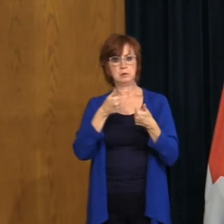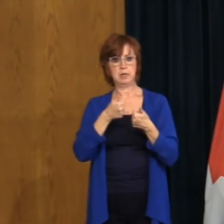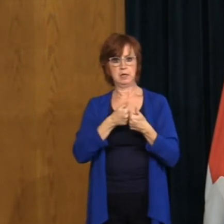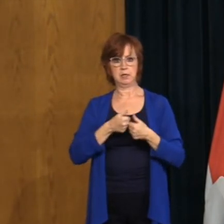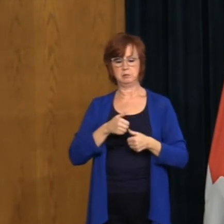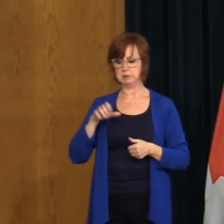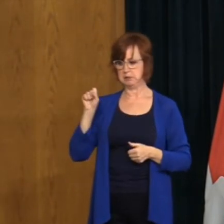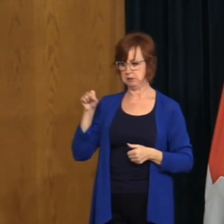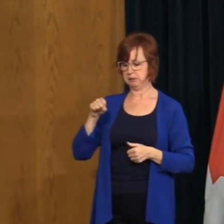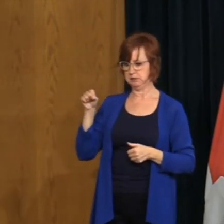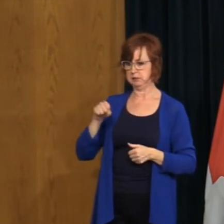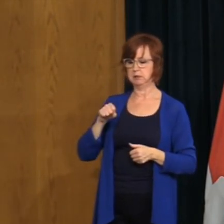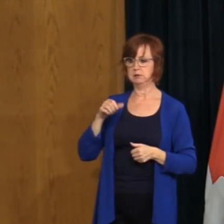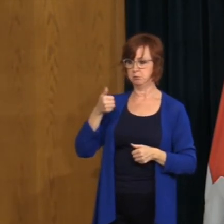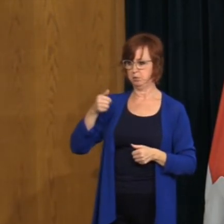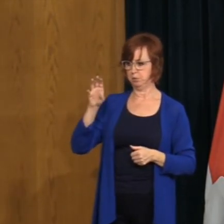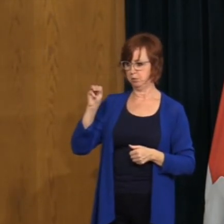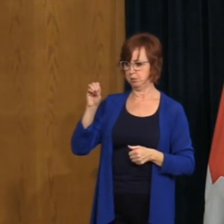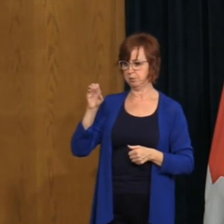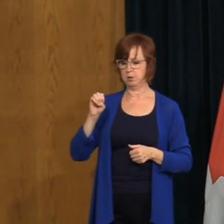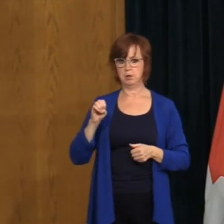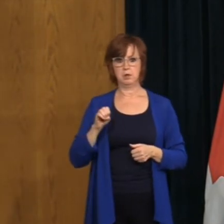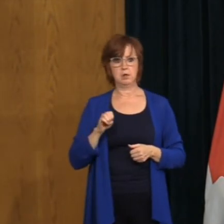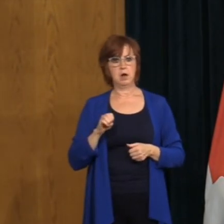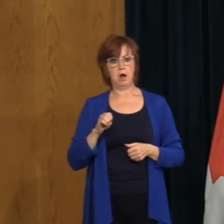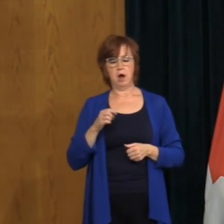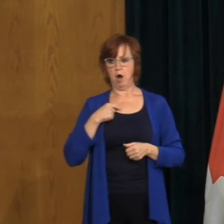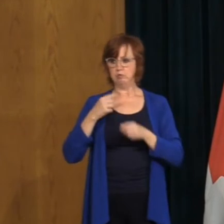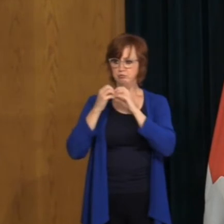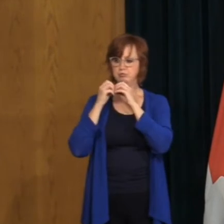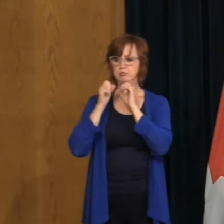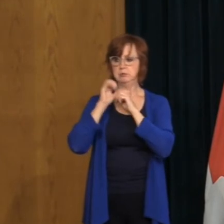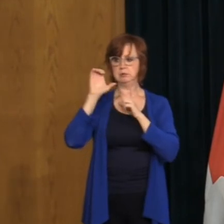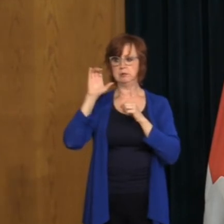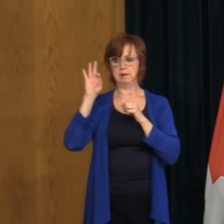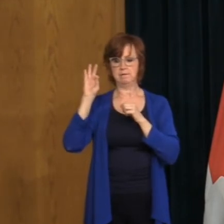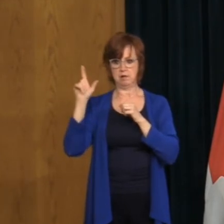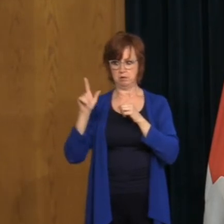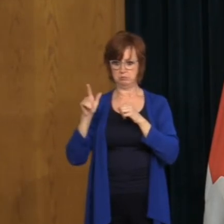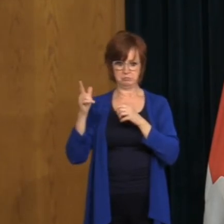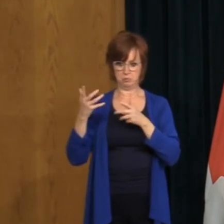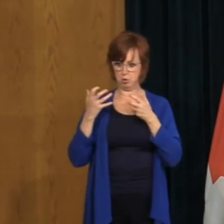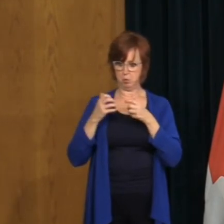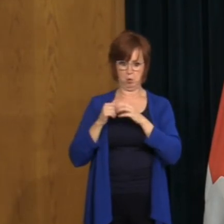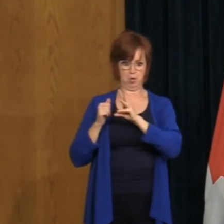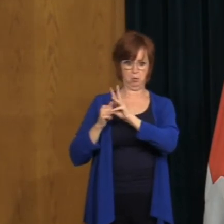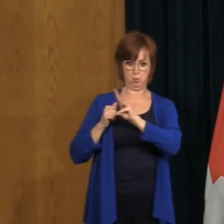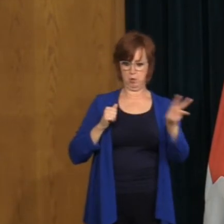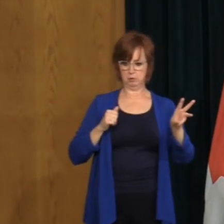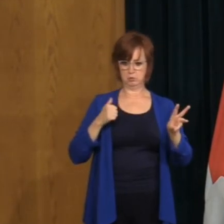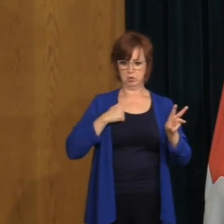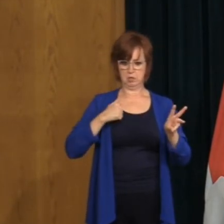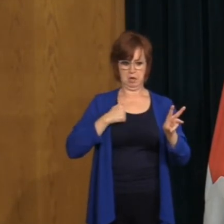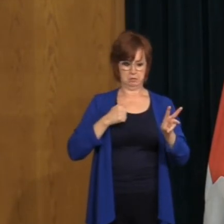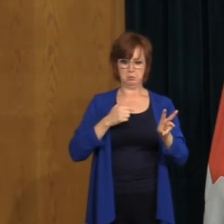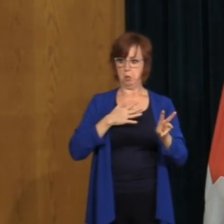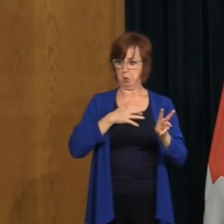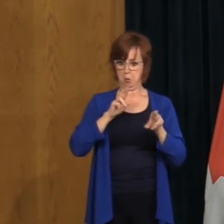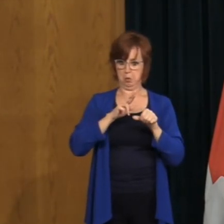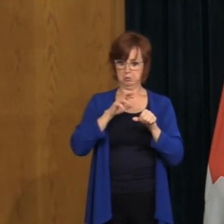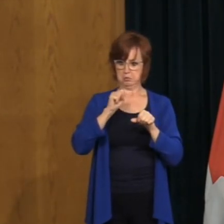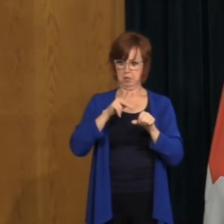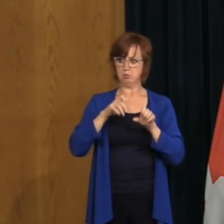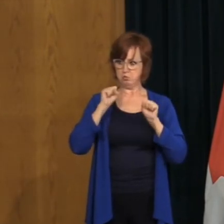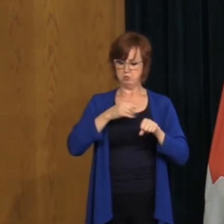of a hub city, that Saskatchewan would be the place to have the Western CFL hub, just due to the strength